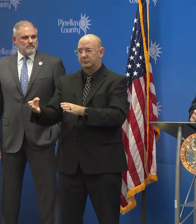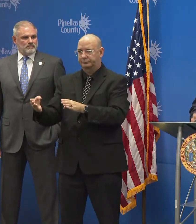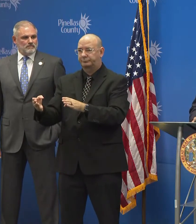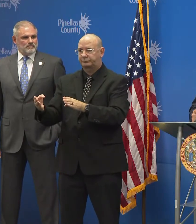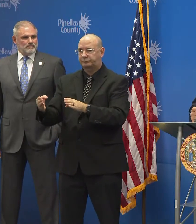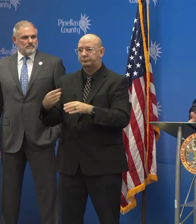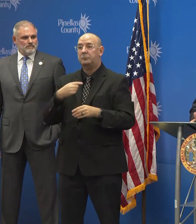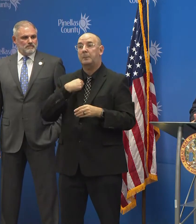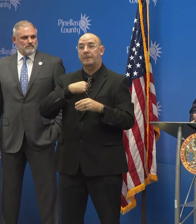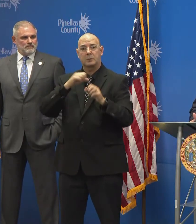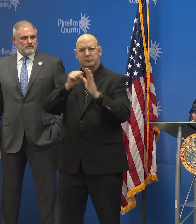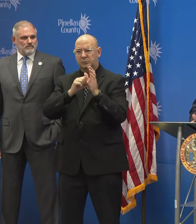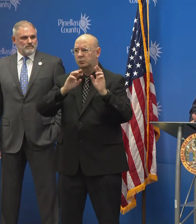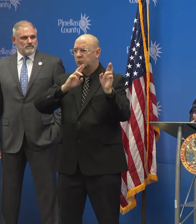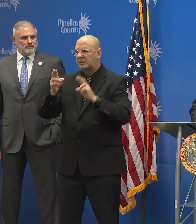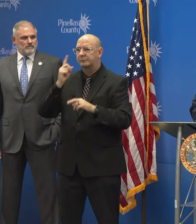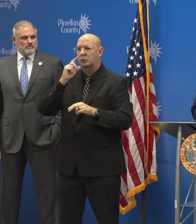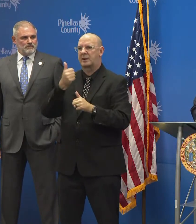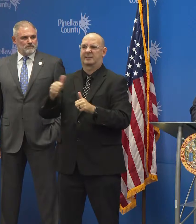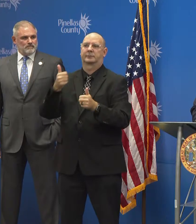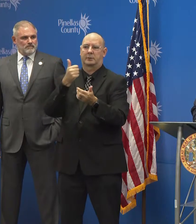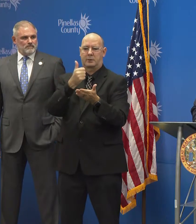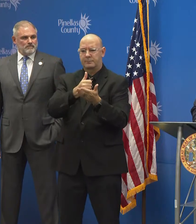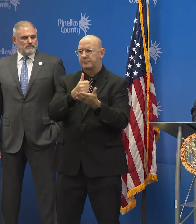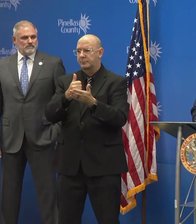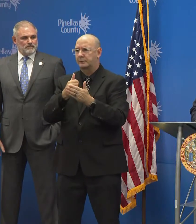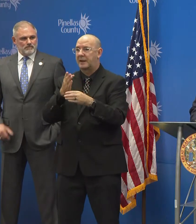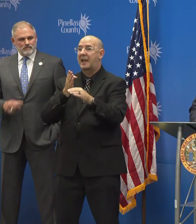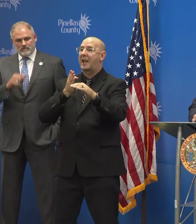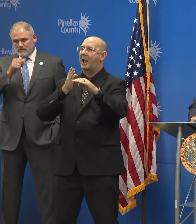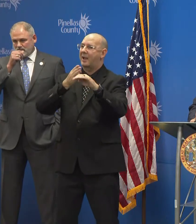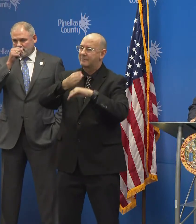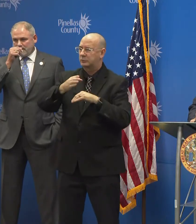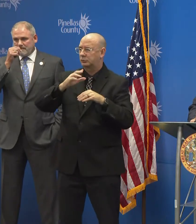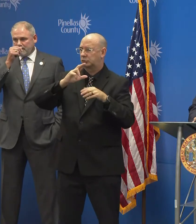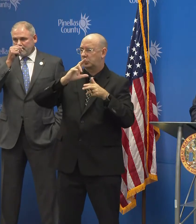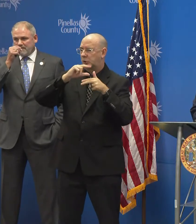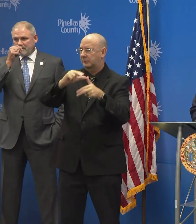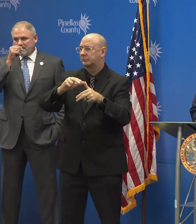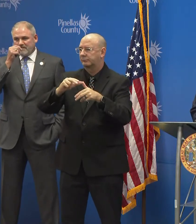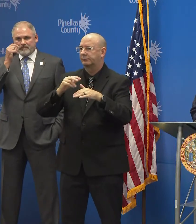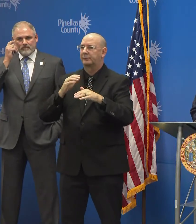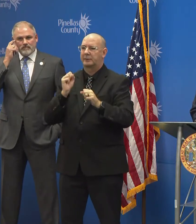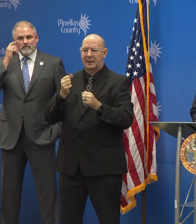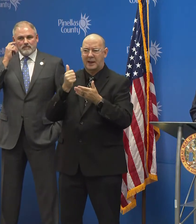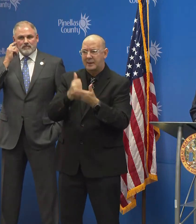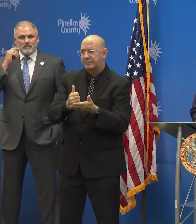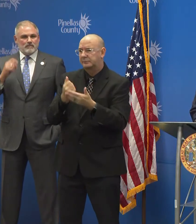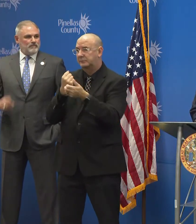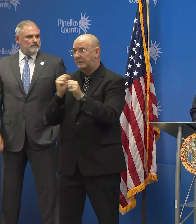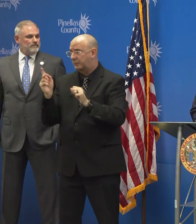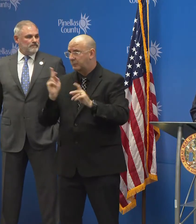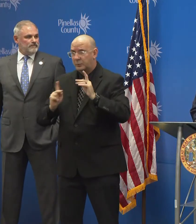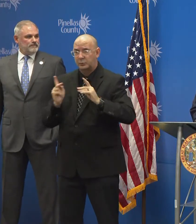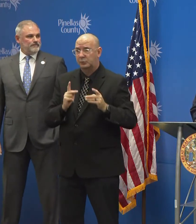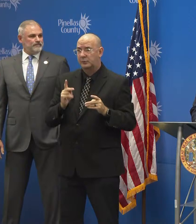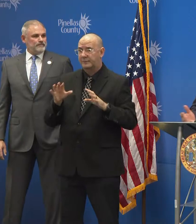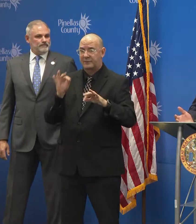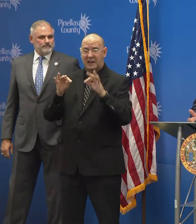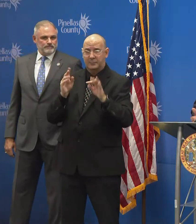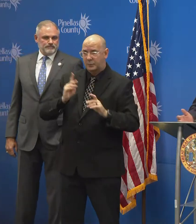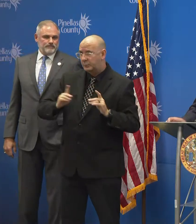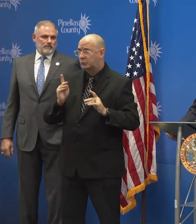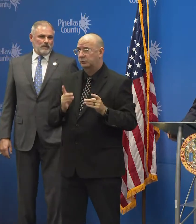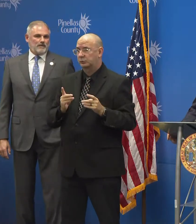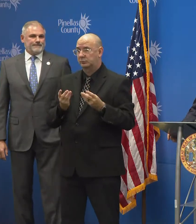response to the damage of the storm, any individuals that may be in peril, of course, the property and the surrounding areas, and